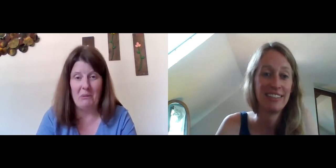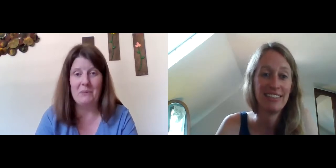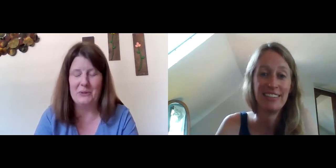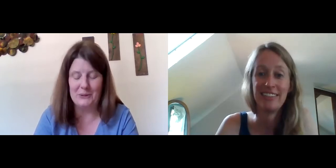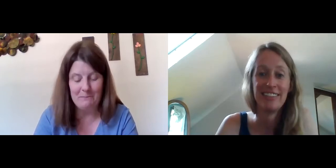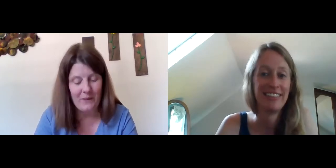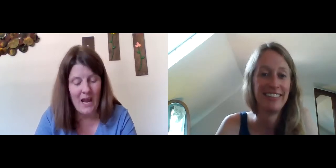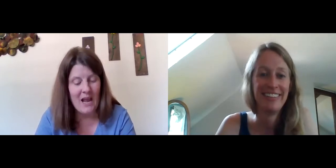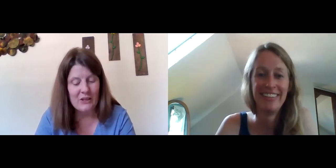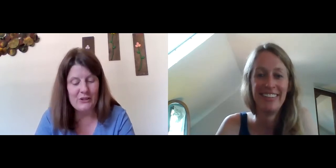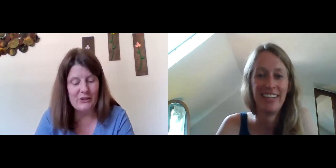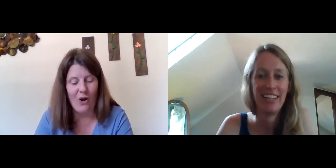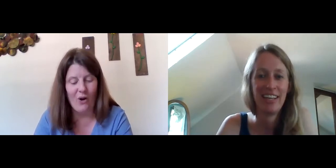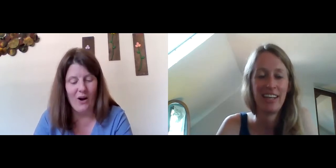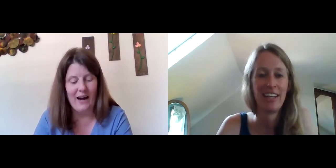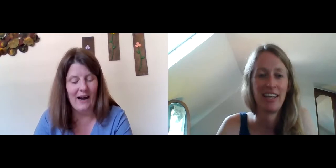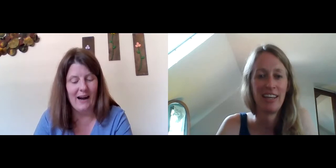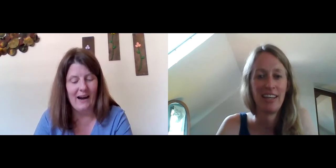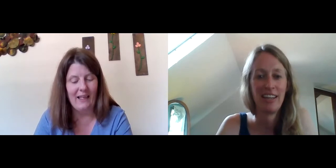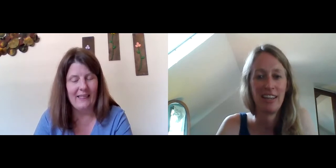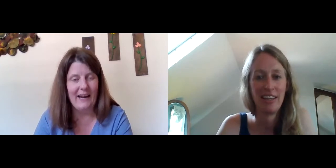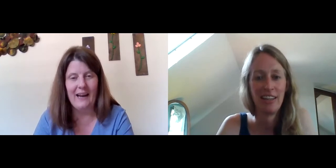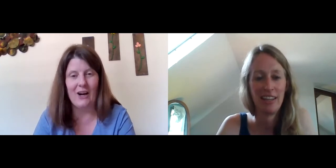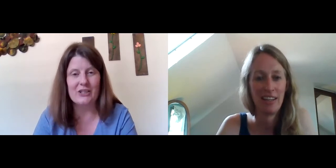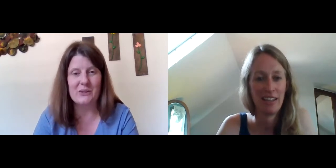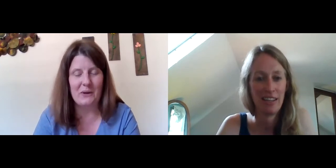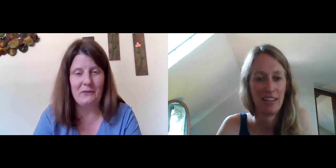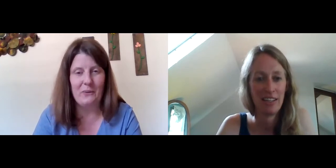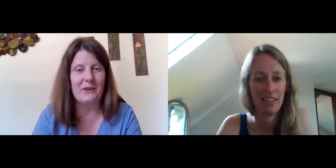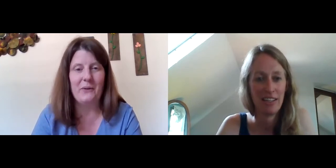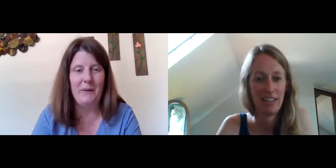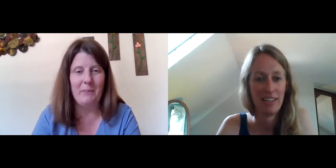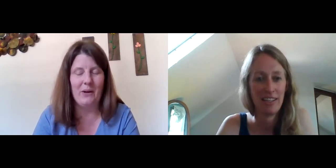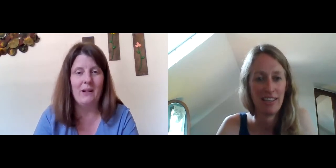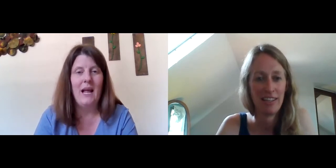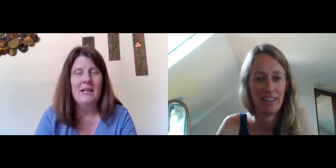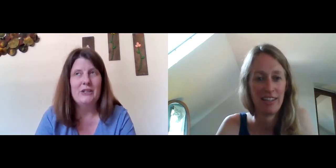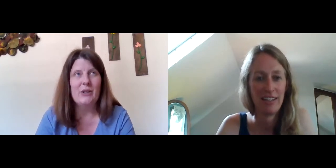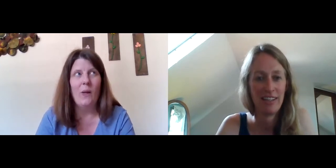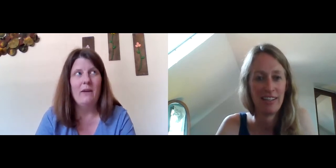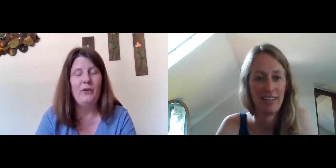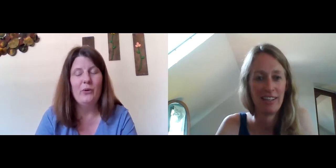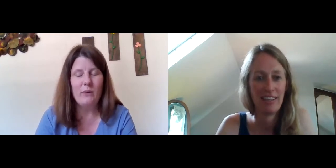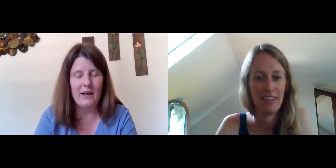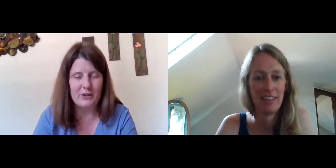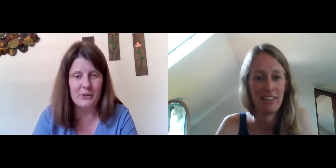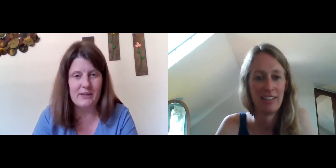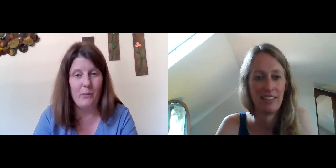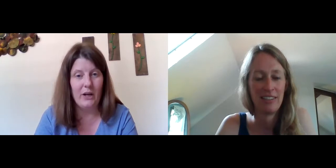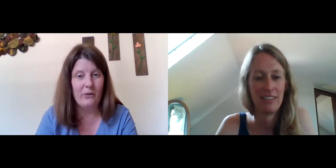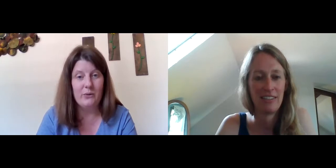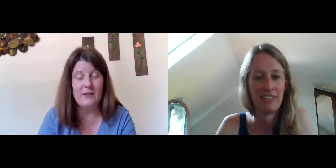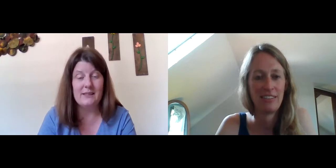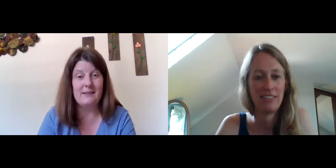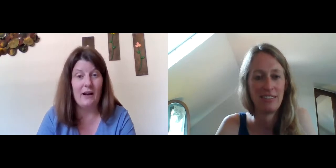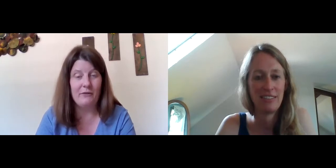hearing people do. So they are just wonderful, wonderful people. So if you run into